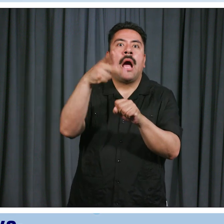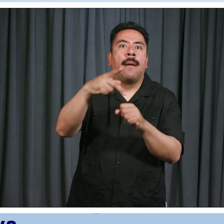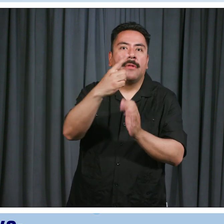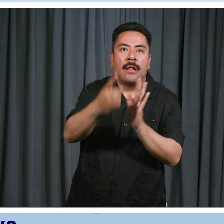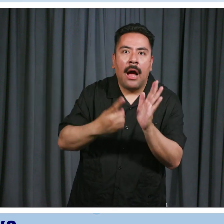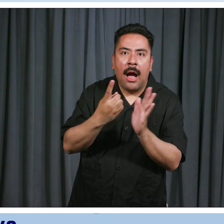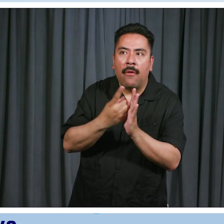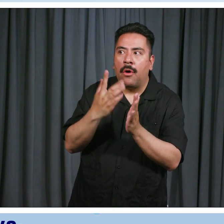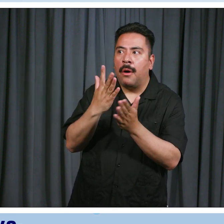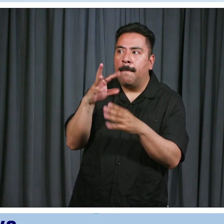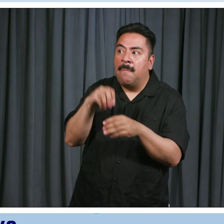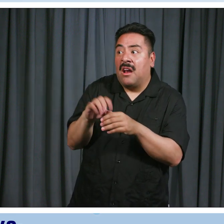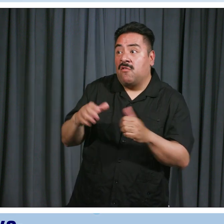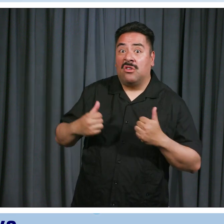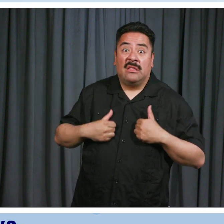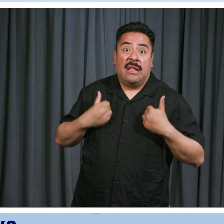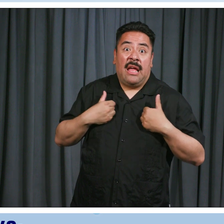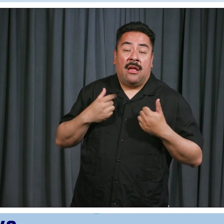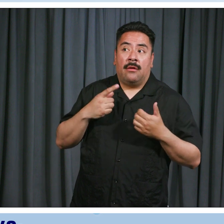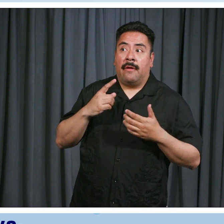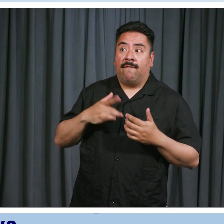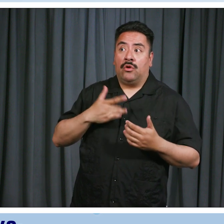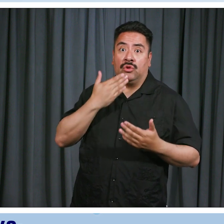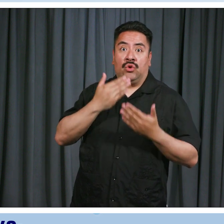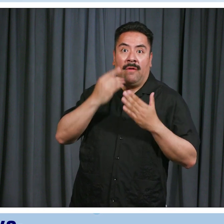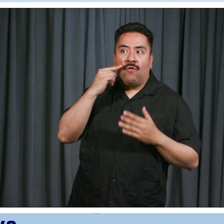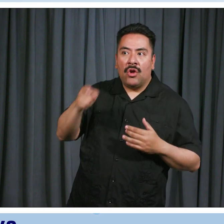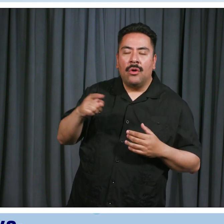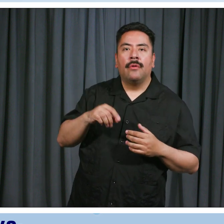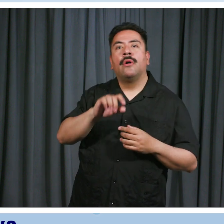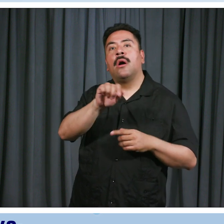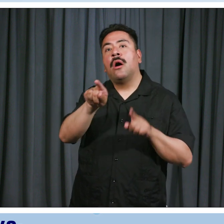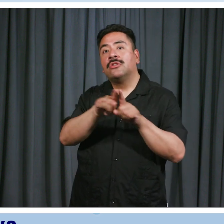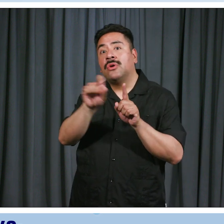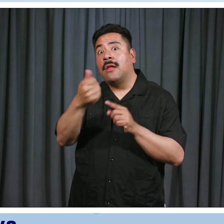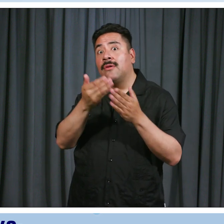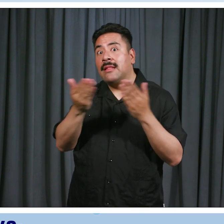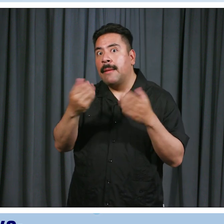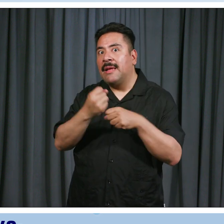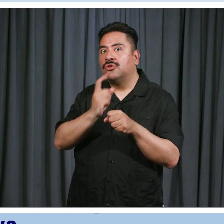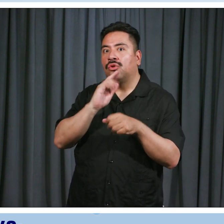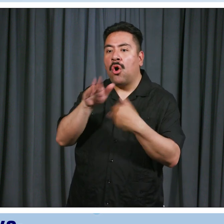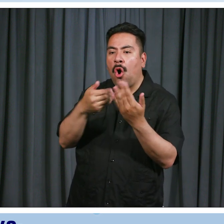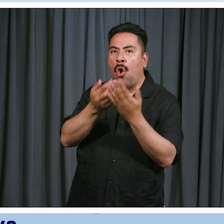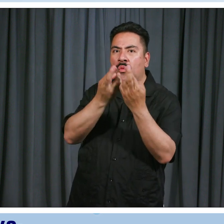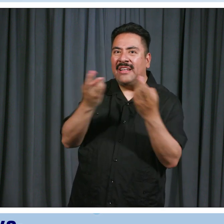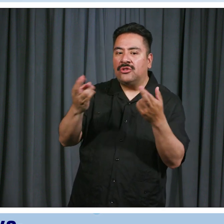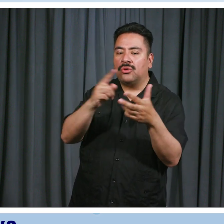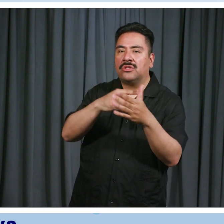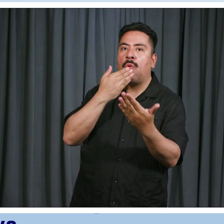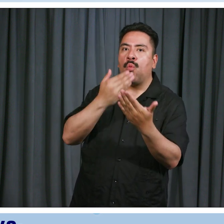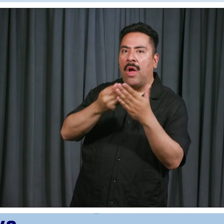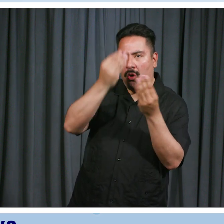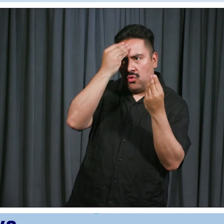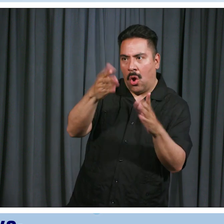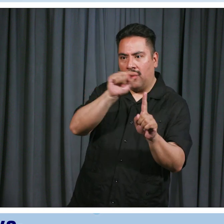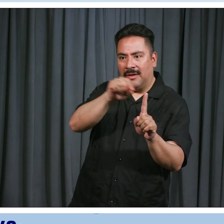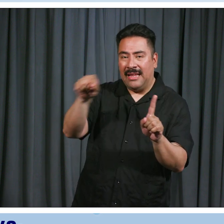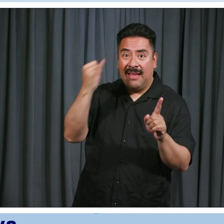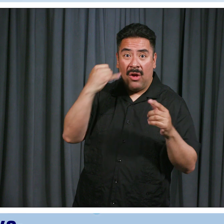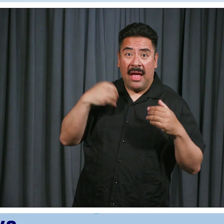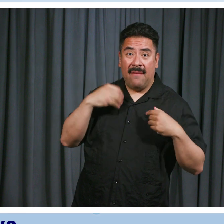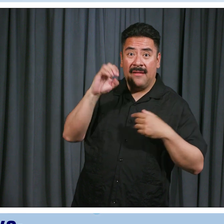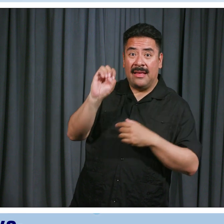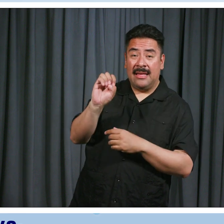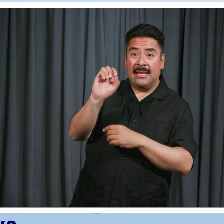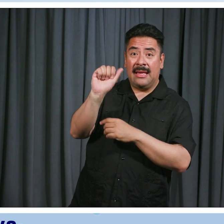what feels good for you. Another thing to do is just make sure that all of the resources are really well known. So if you have an EAP product